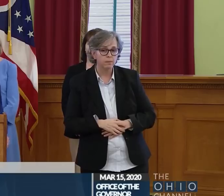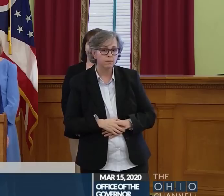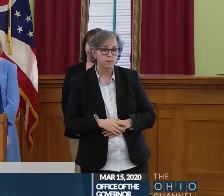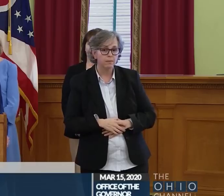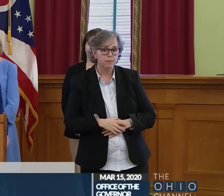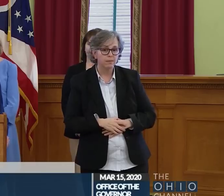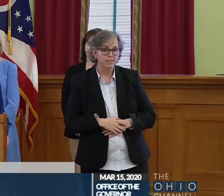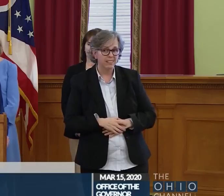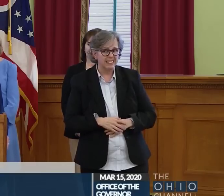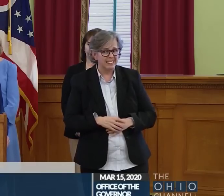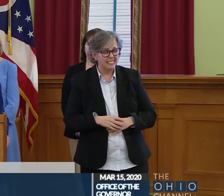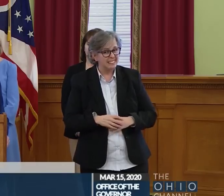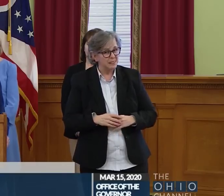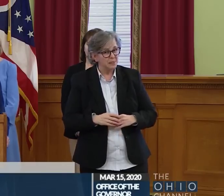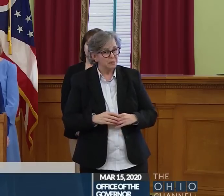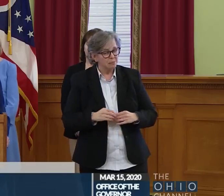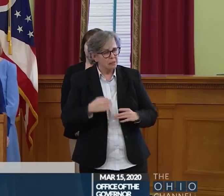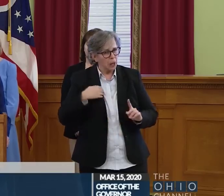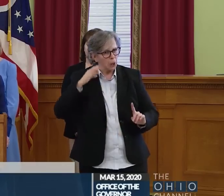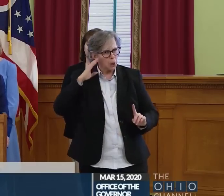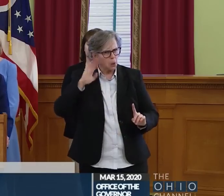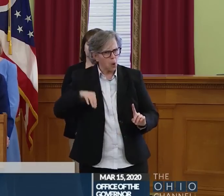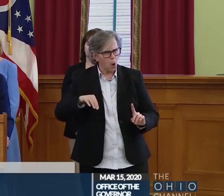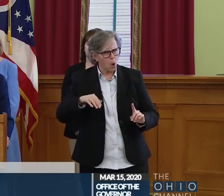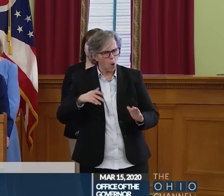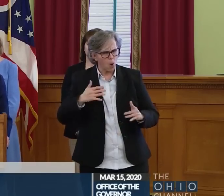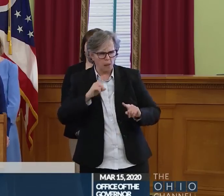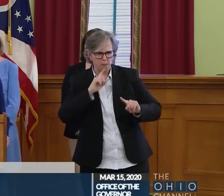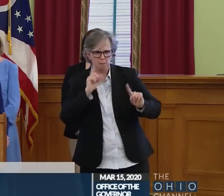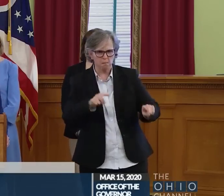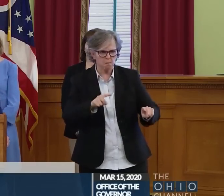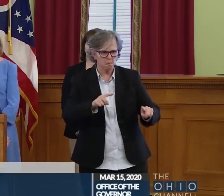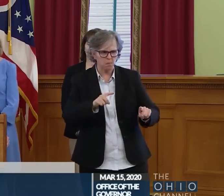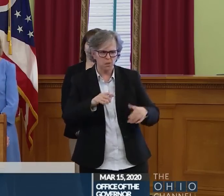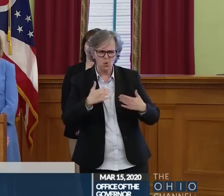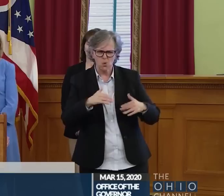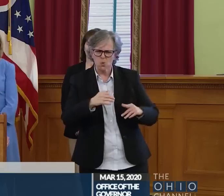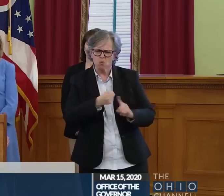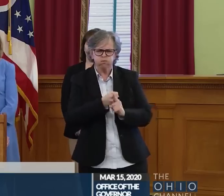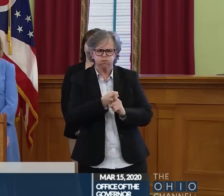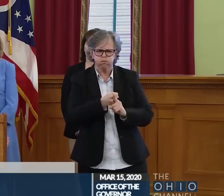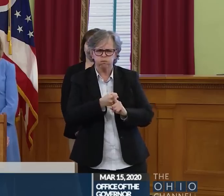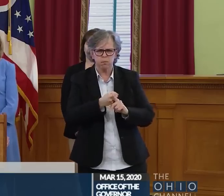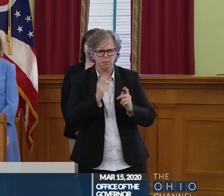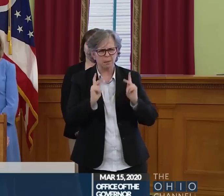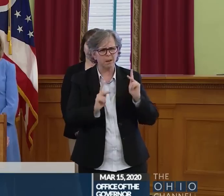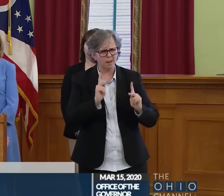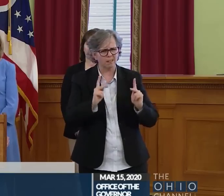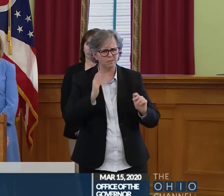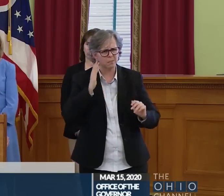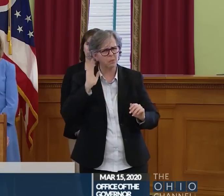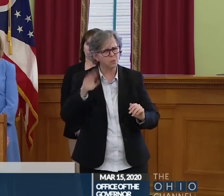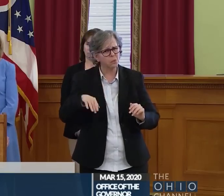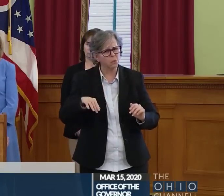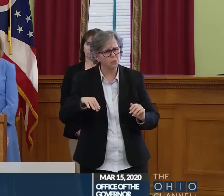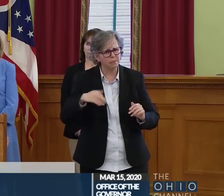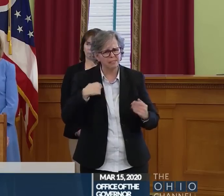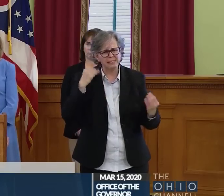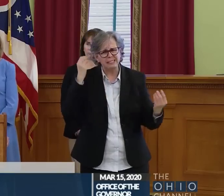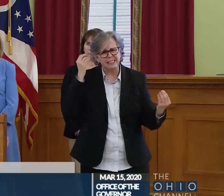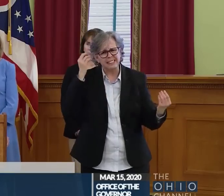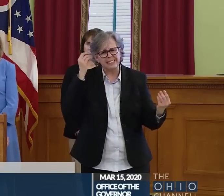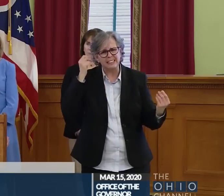of what this order will do. And I think of all the places that I've eaten across the state of Ohio,